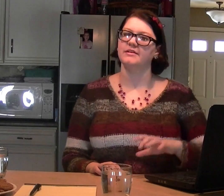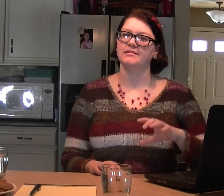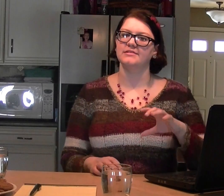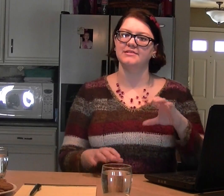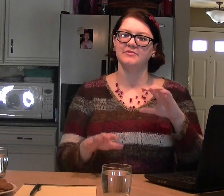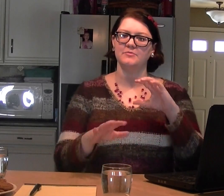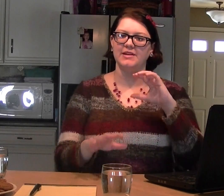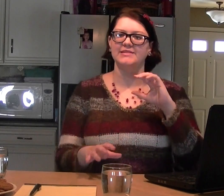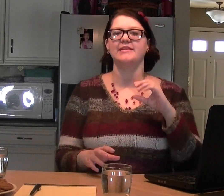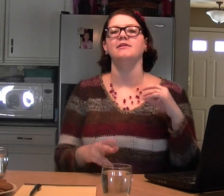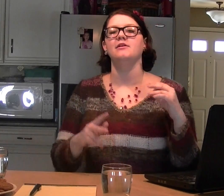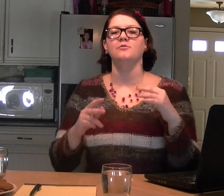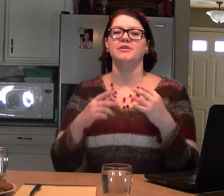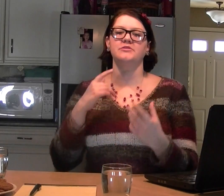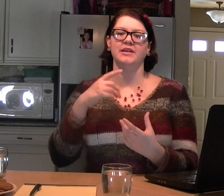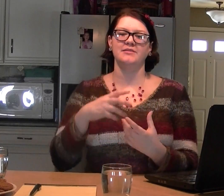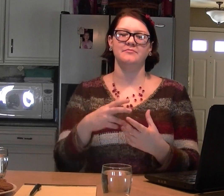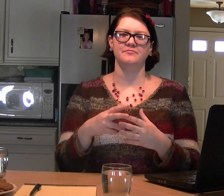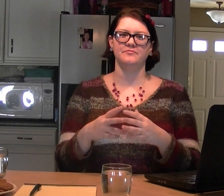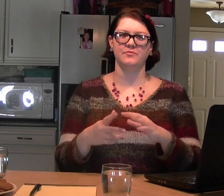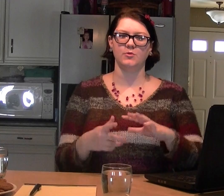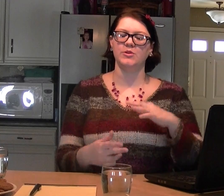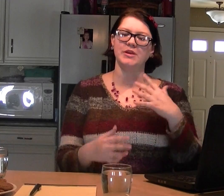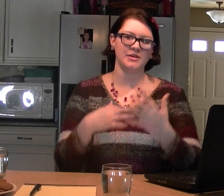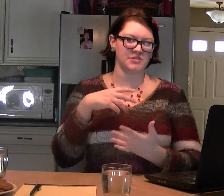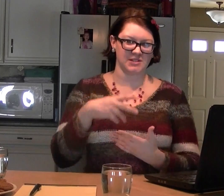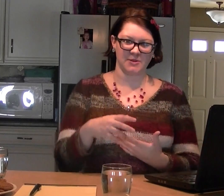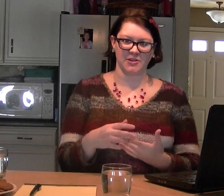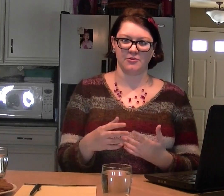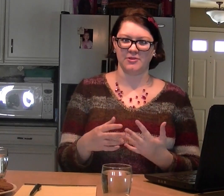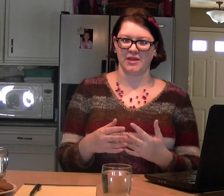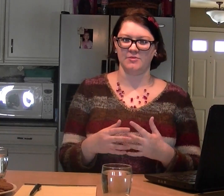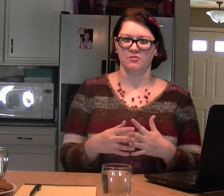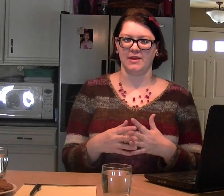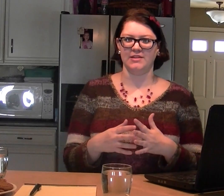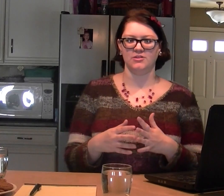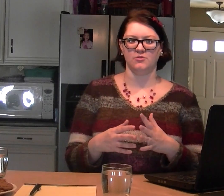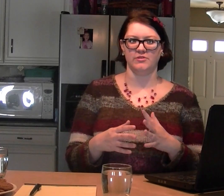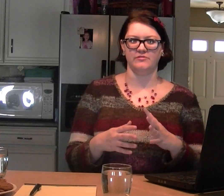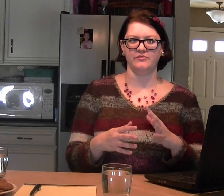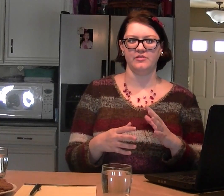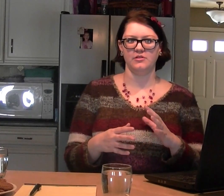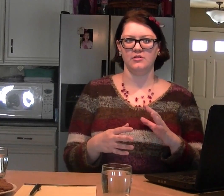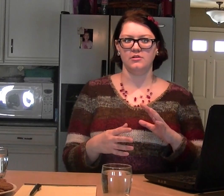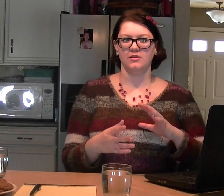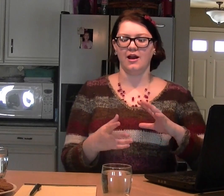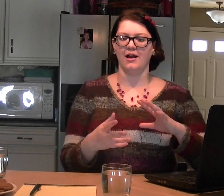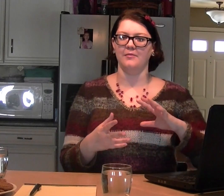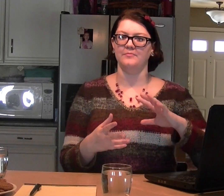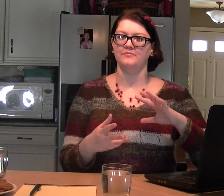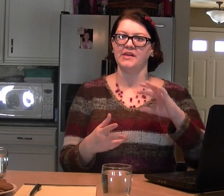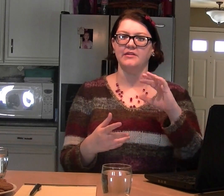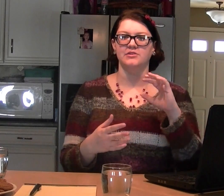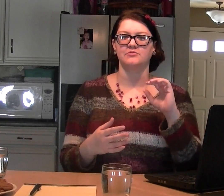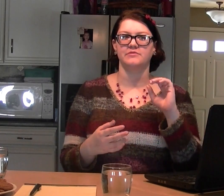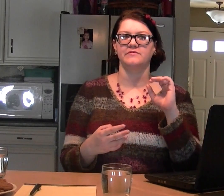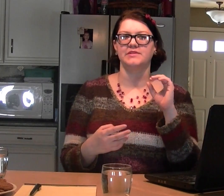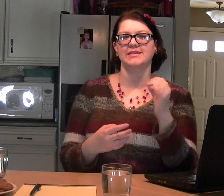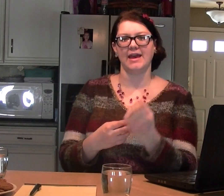There's different ways that when you get used to spelling your own name, you may sort of make a sort of slang